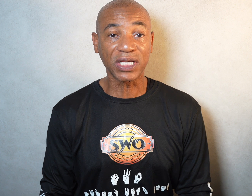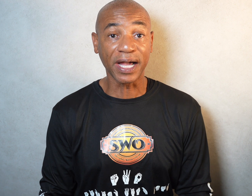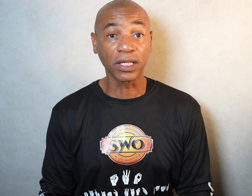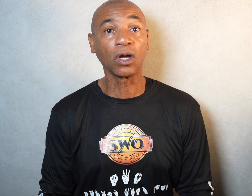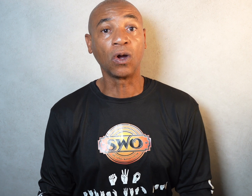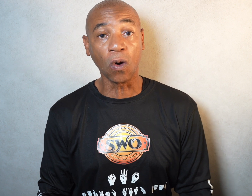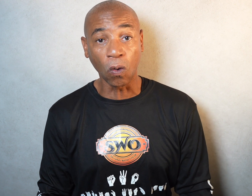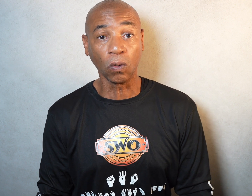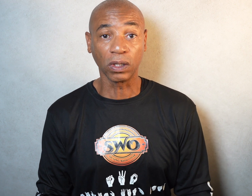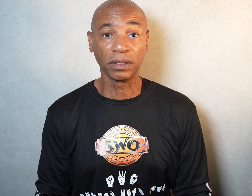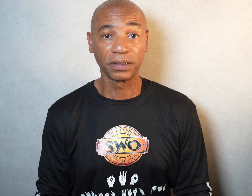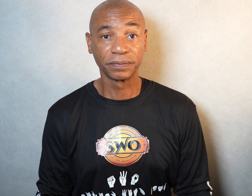sign goal.